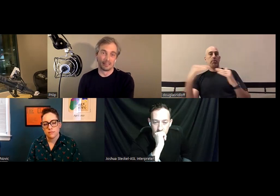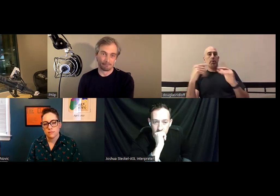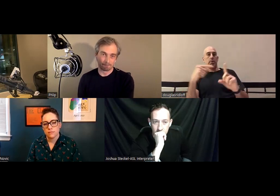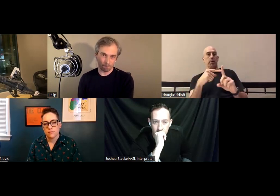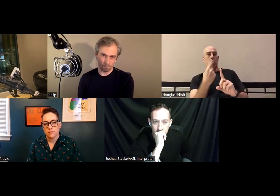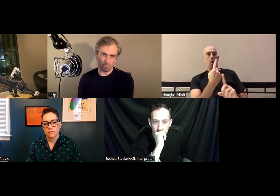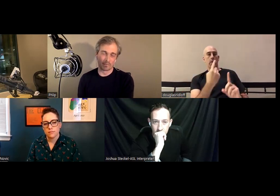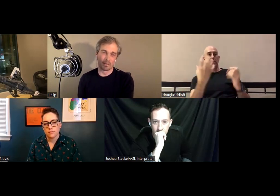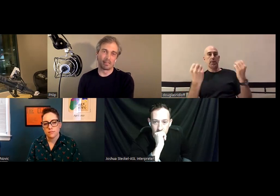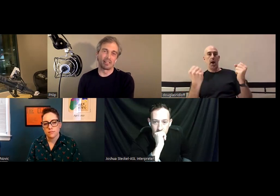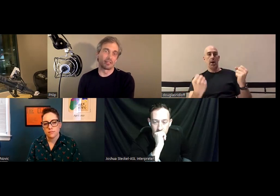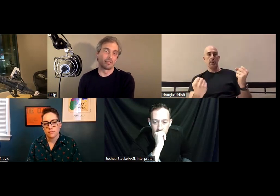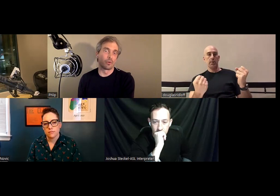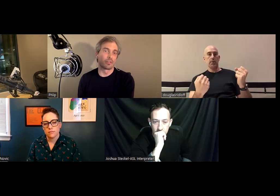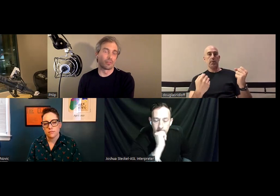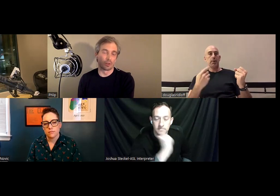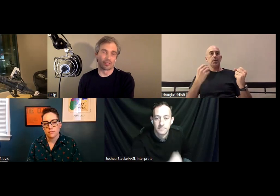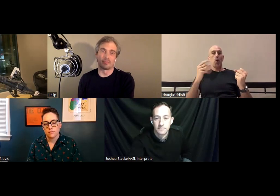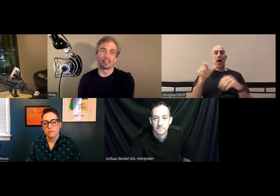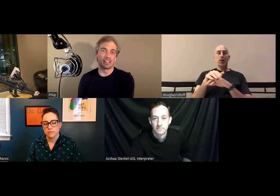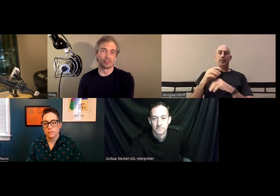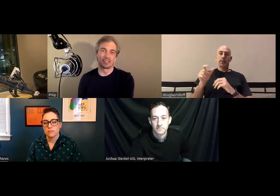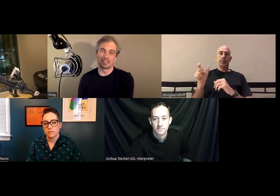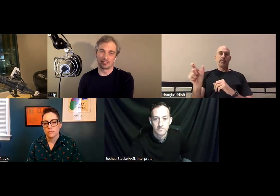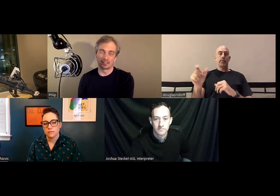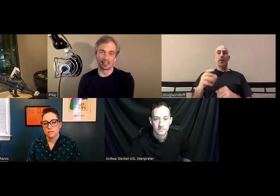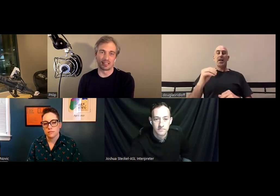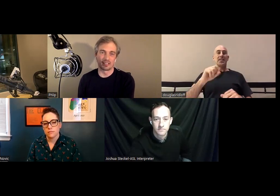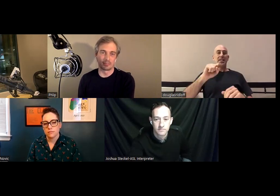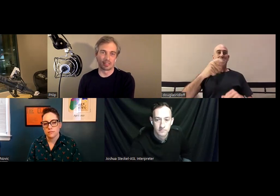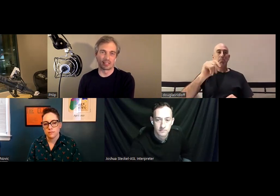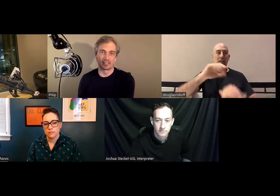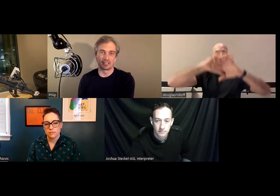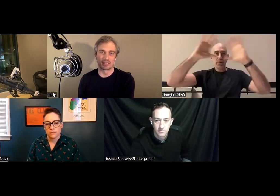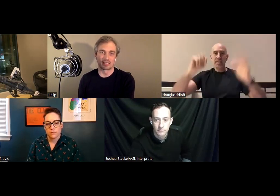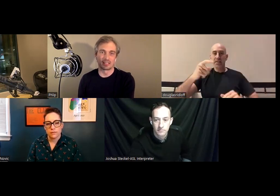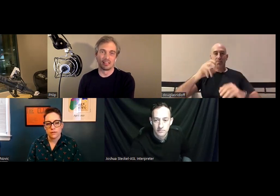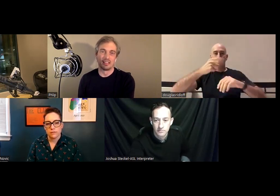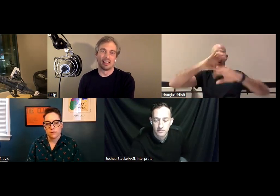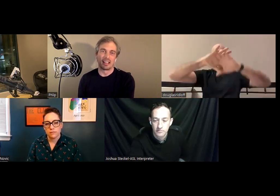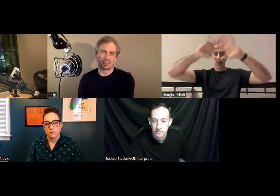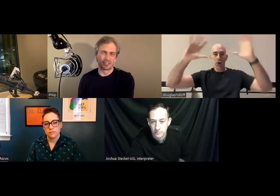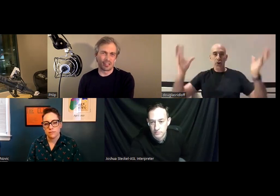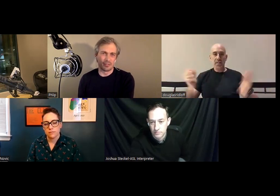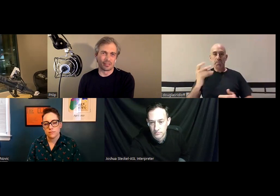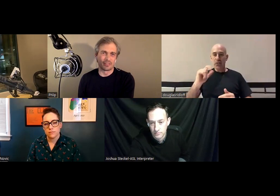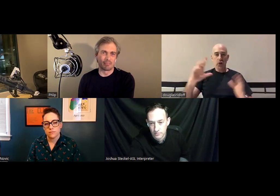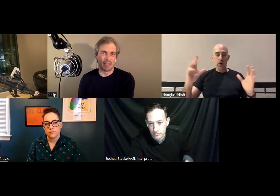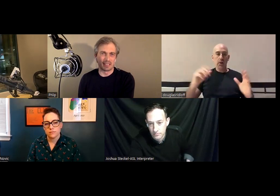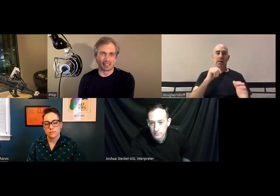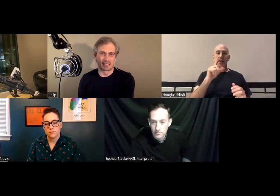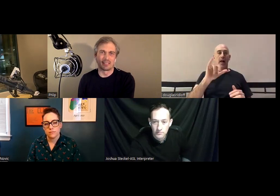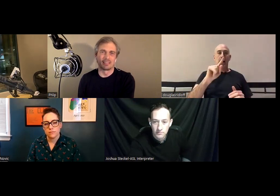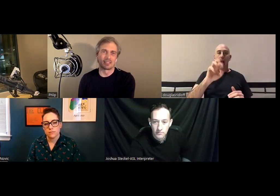ways. There might be three or four different words that might equal a single sign in a specific context. And also the use